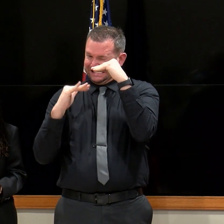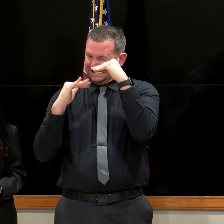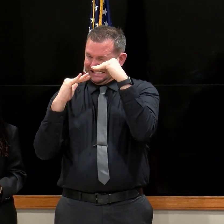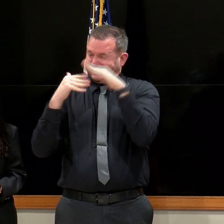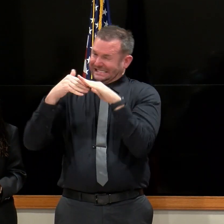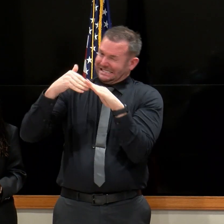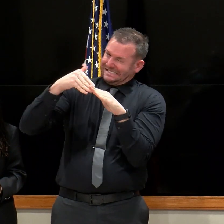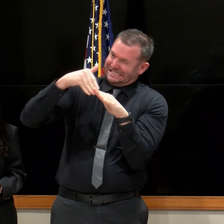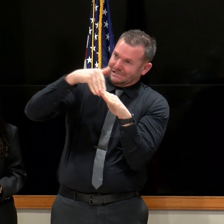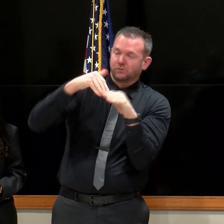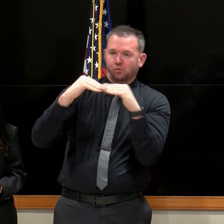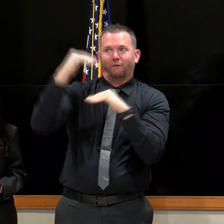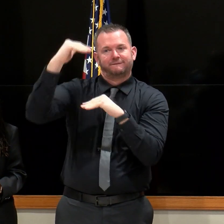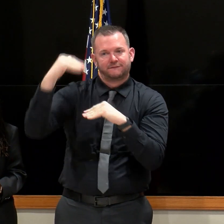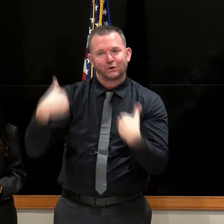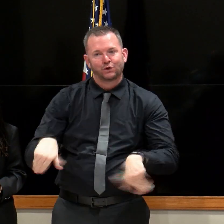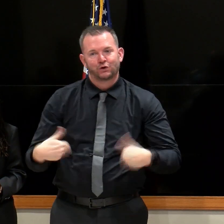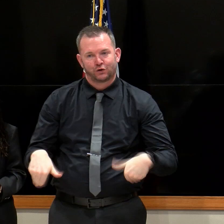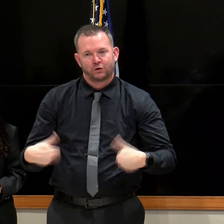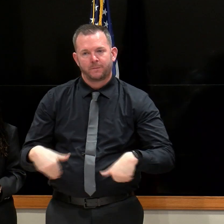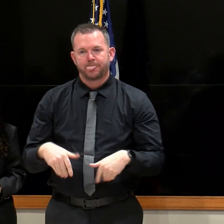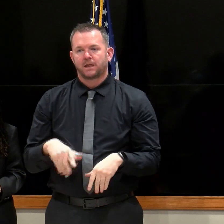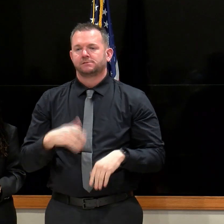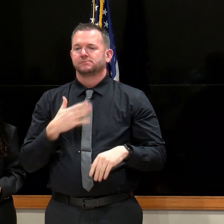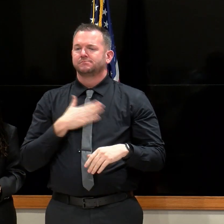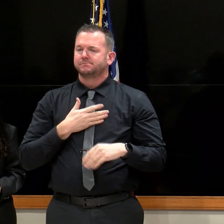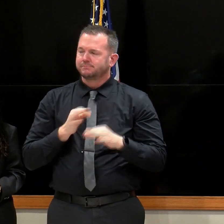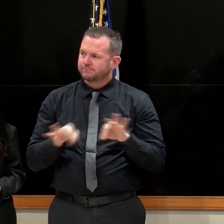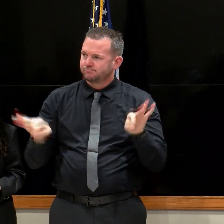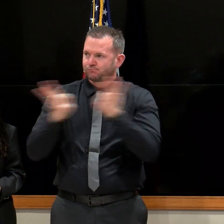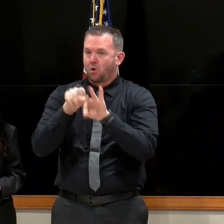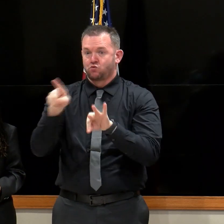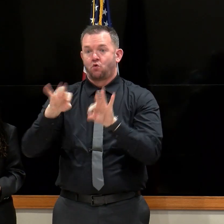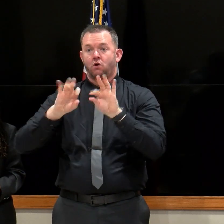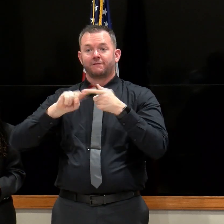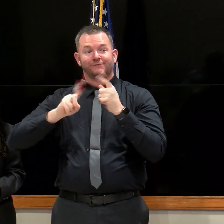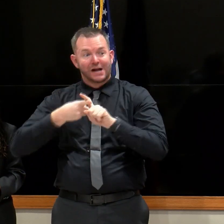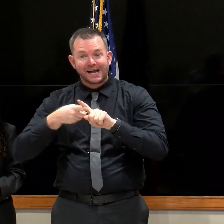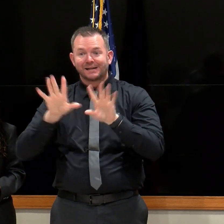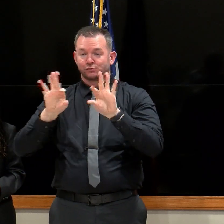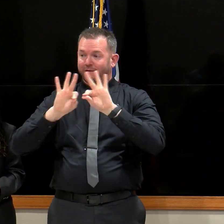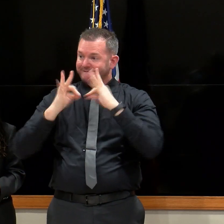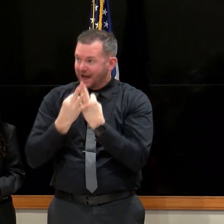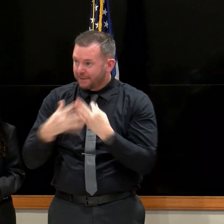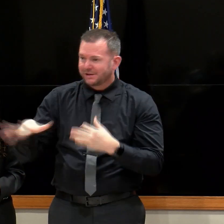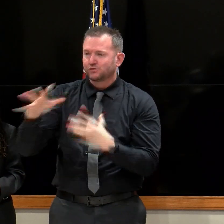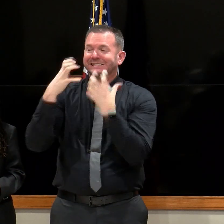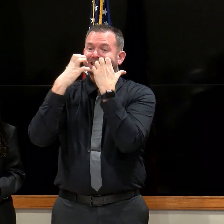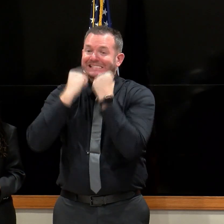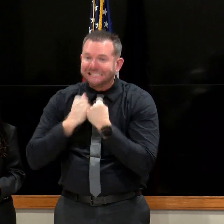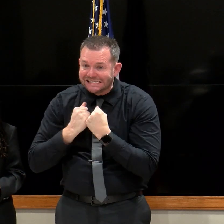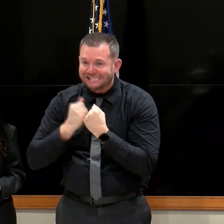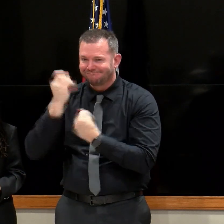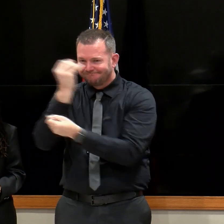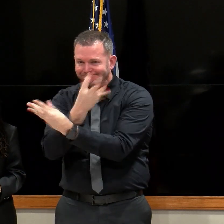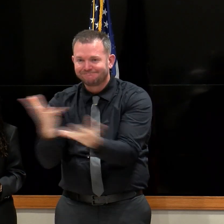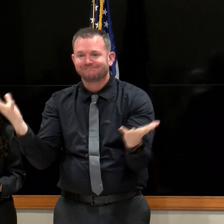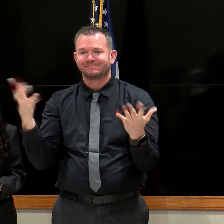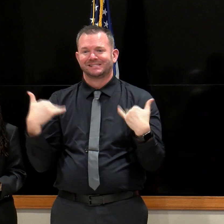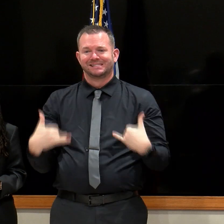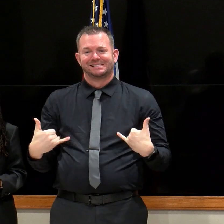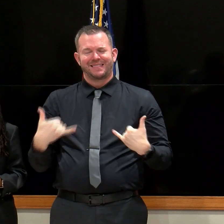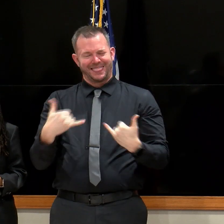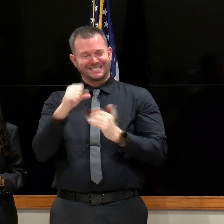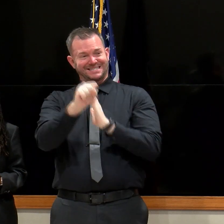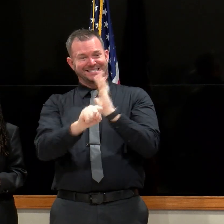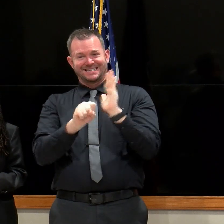loved ones that you love them this holiday season is to stay home, to put your